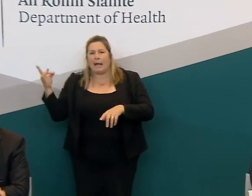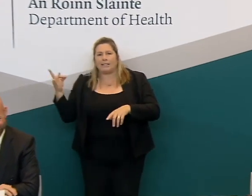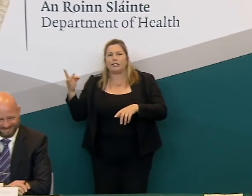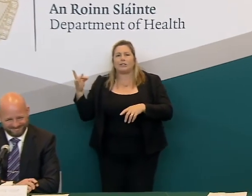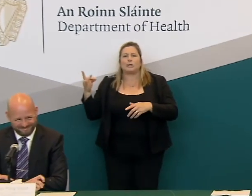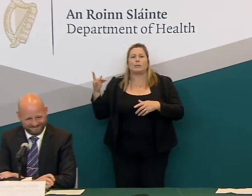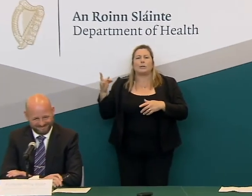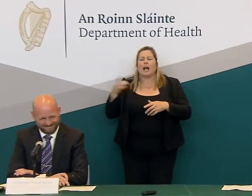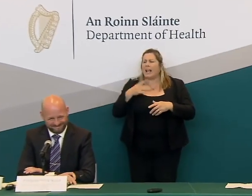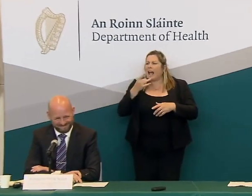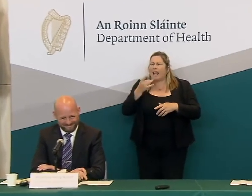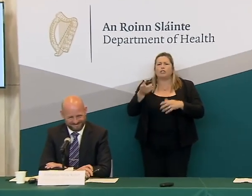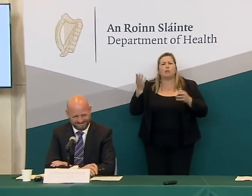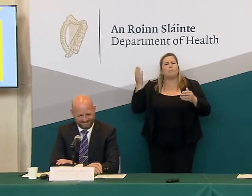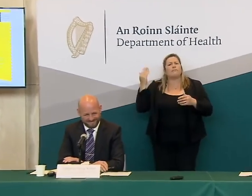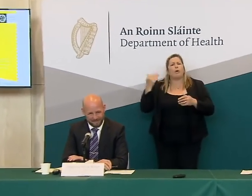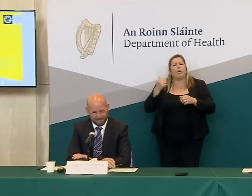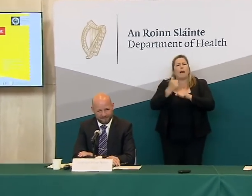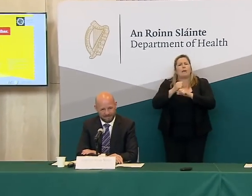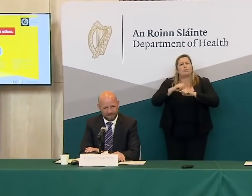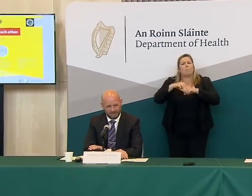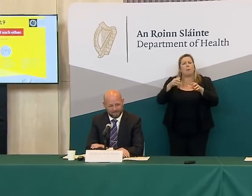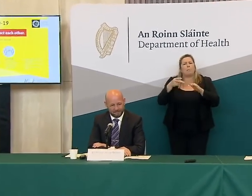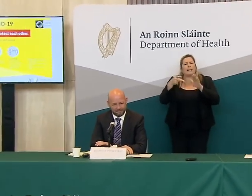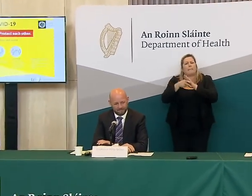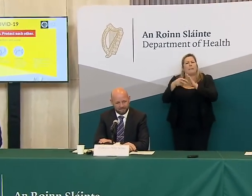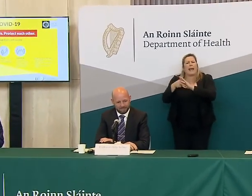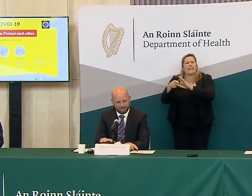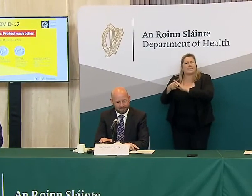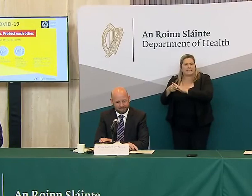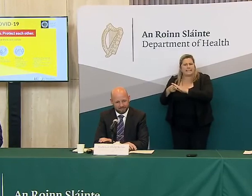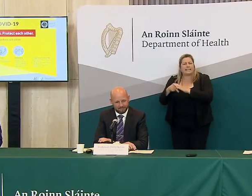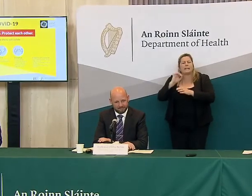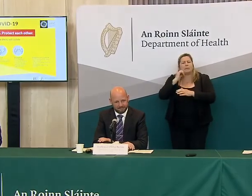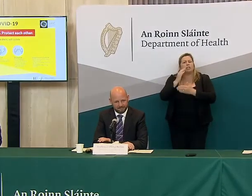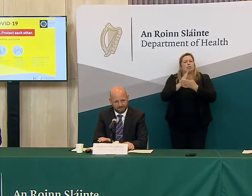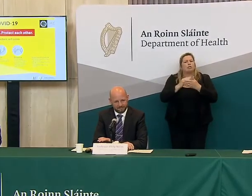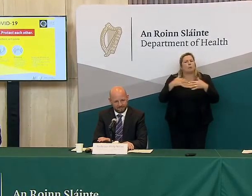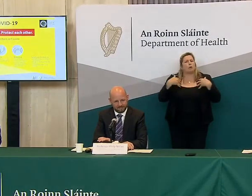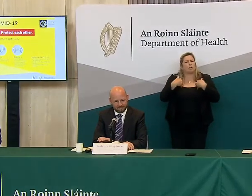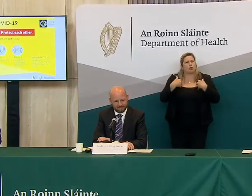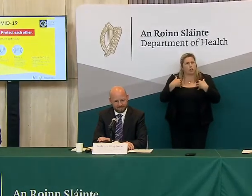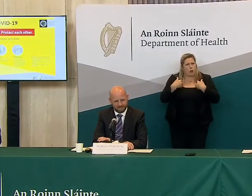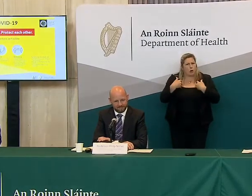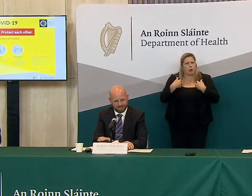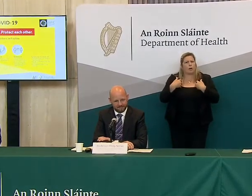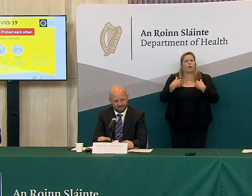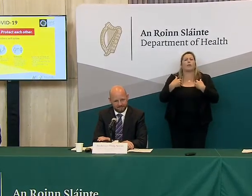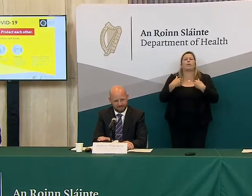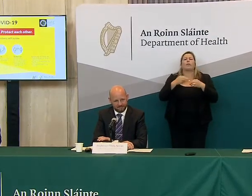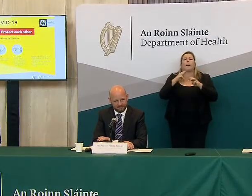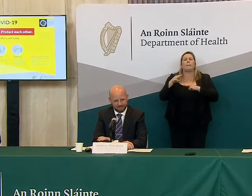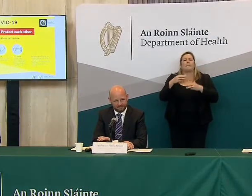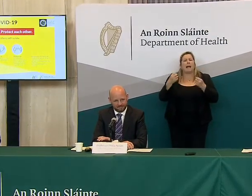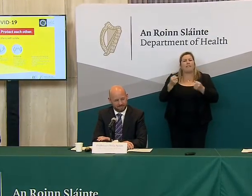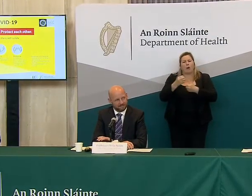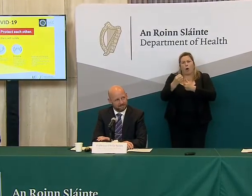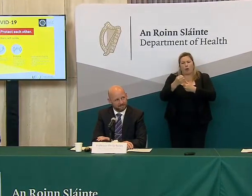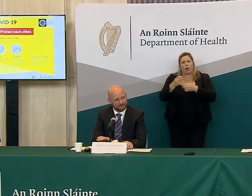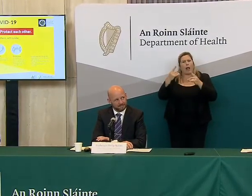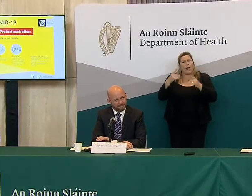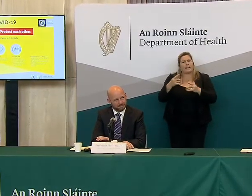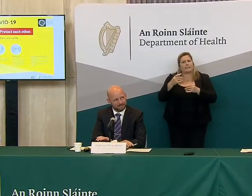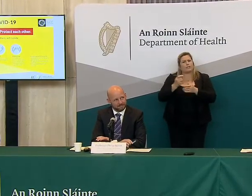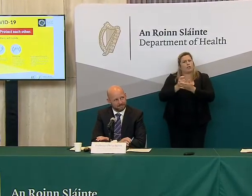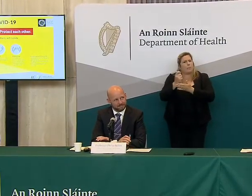Greenwood, about public beds? Because there is some concern that, you know, obviously people have other health complaints that